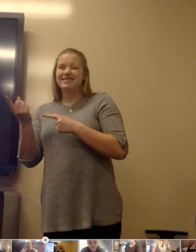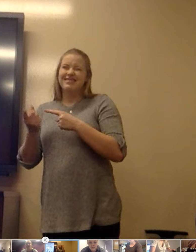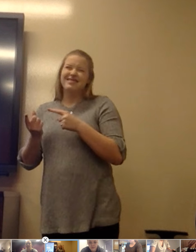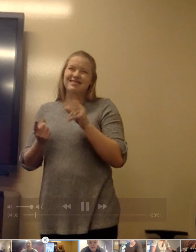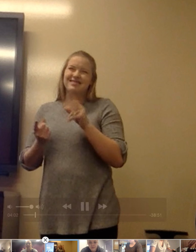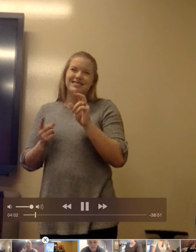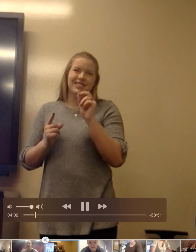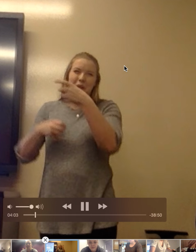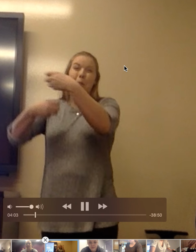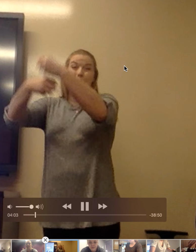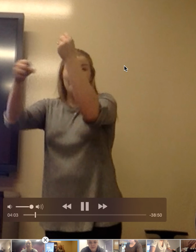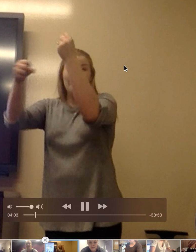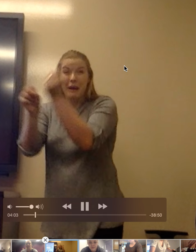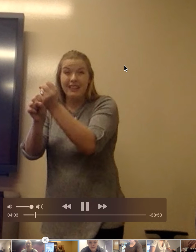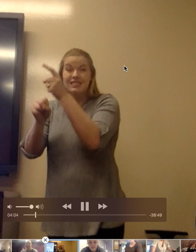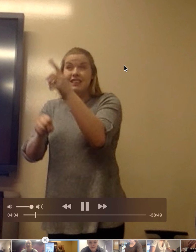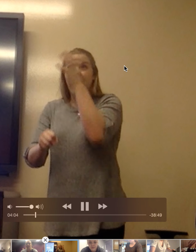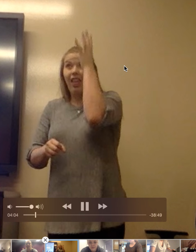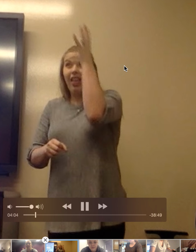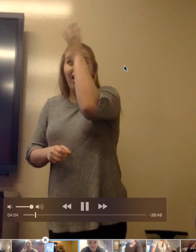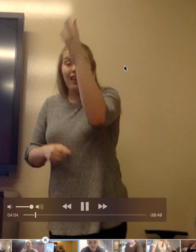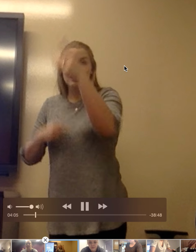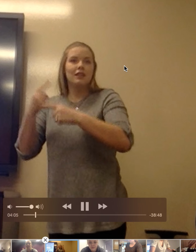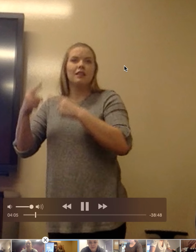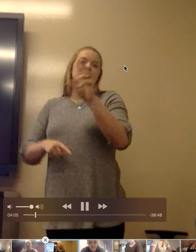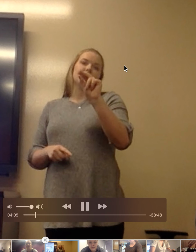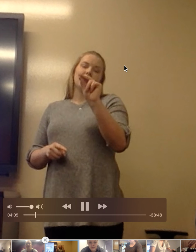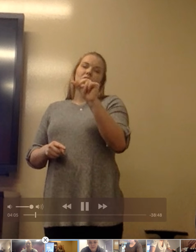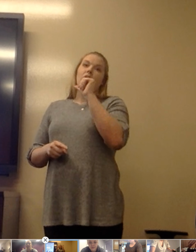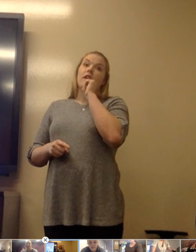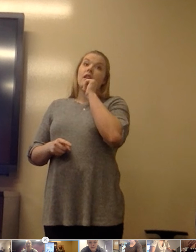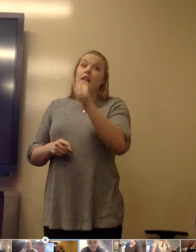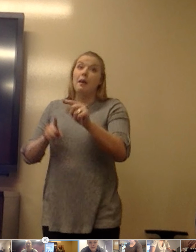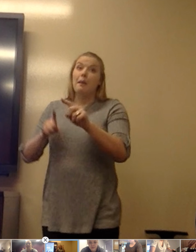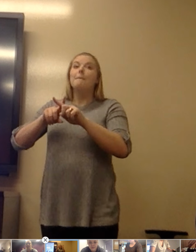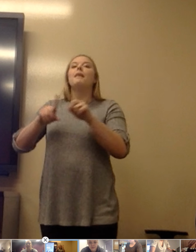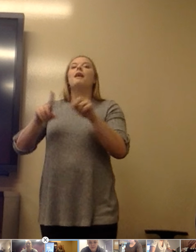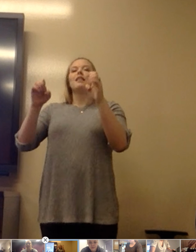So he was called the father of sign language. He didn't really make it up, but